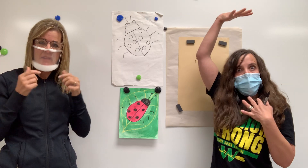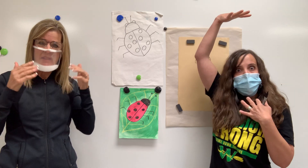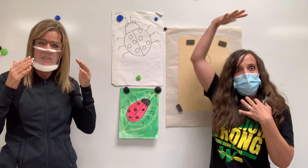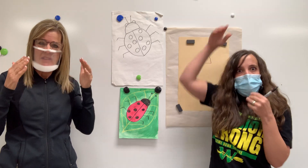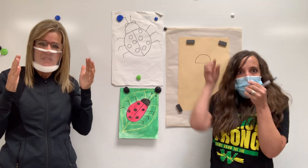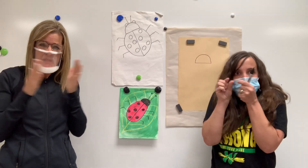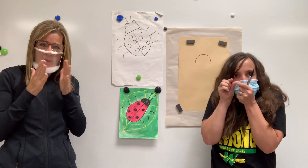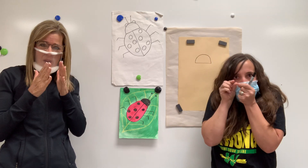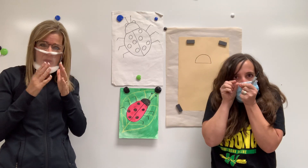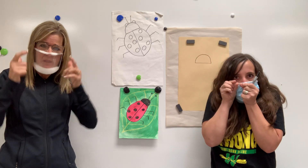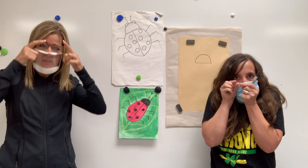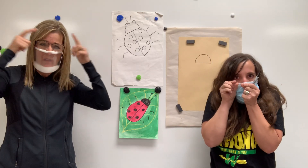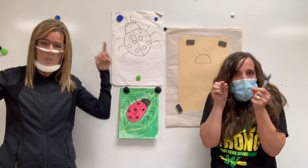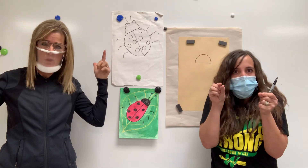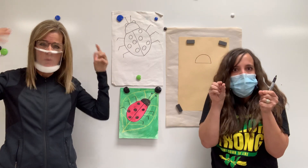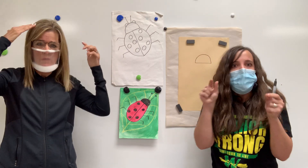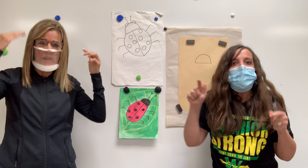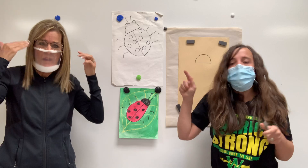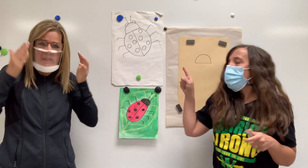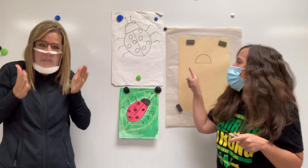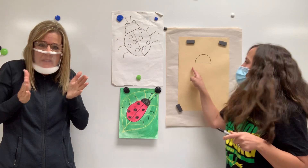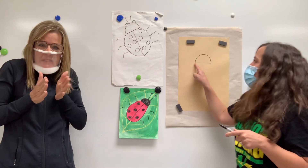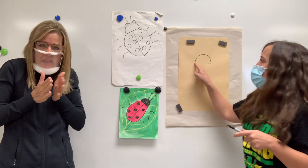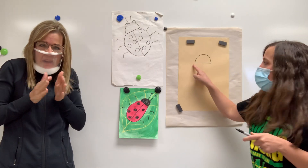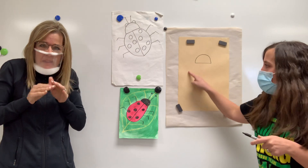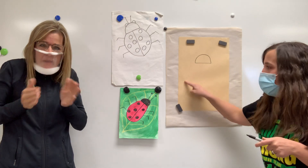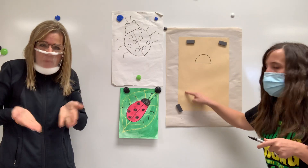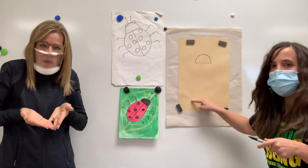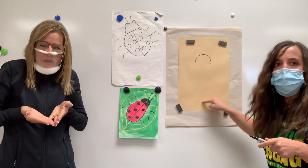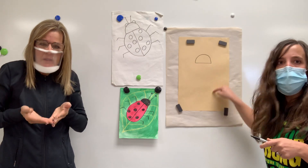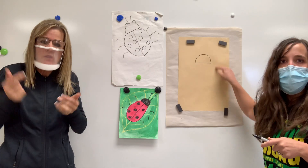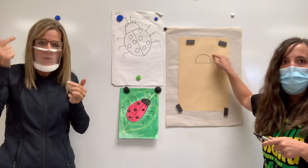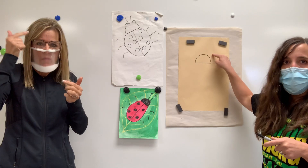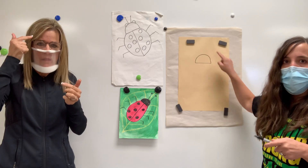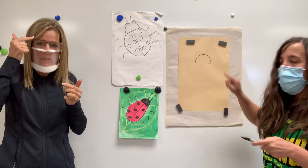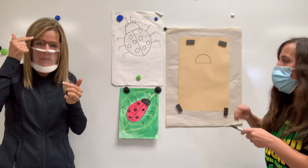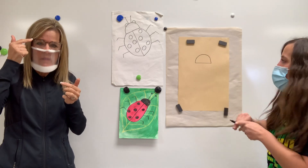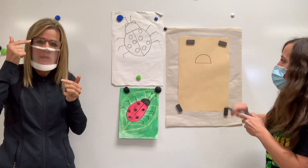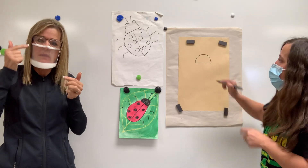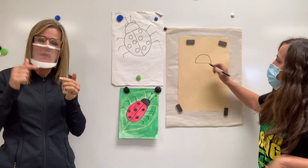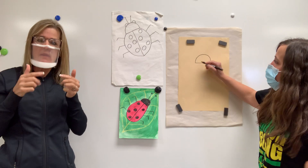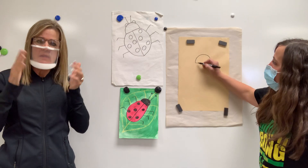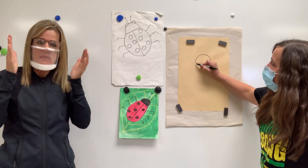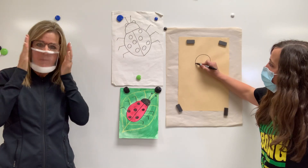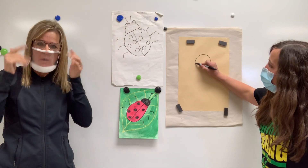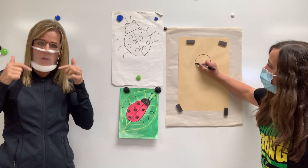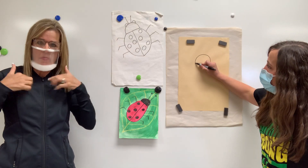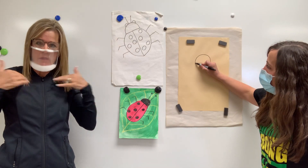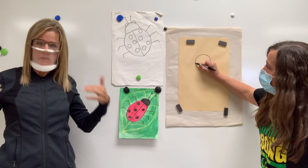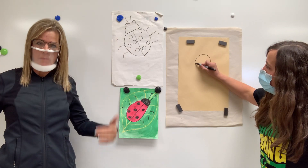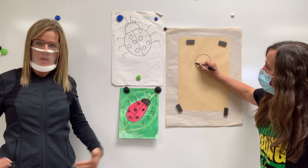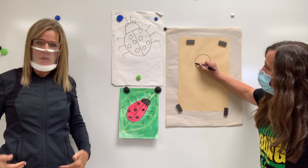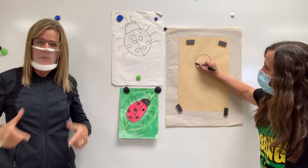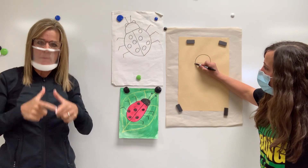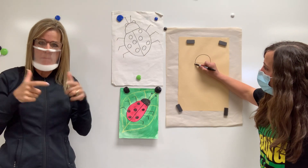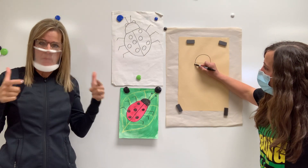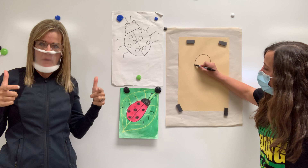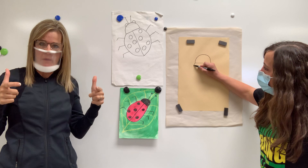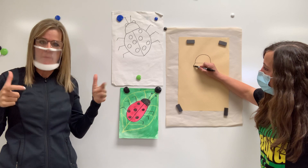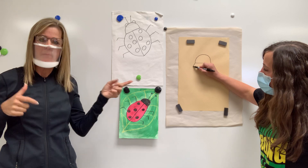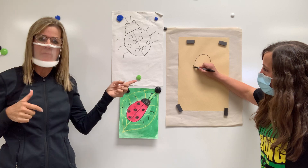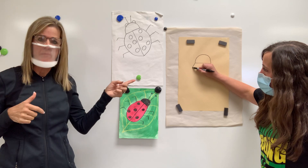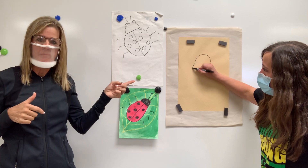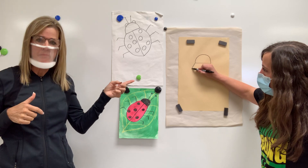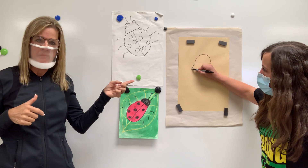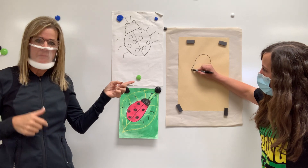like a huge head and a tiny little body. So I wanna make it nice and big, okay? This time I'm gonna make my curve